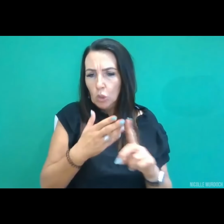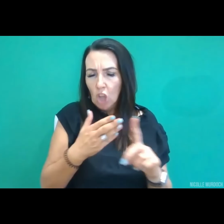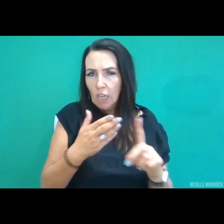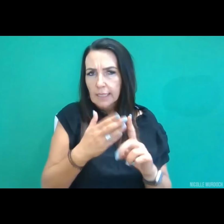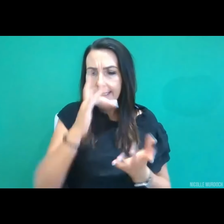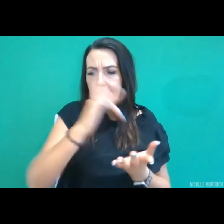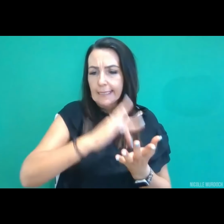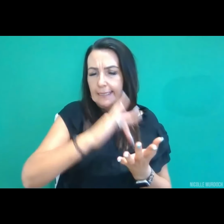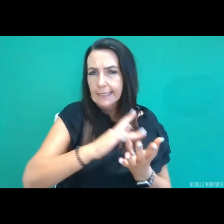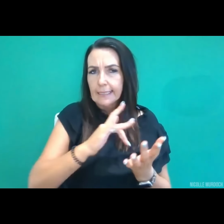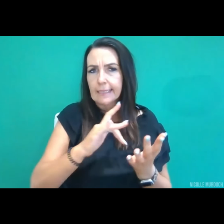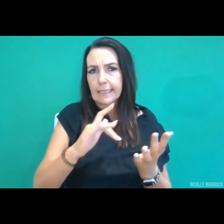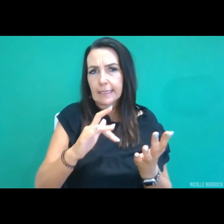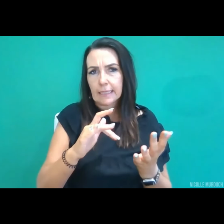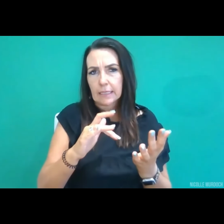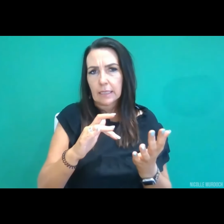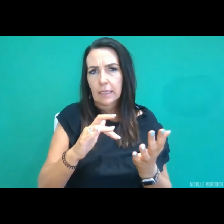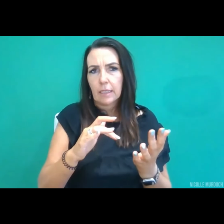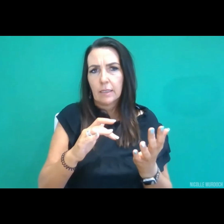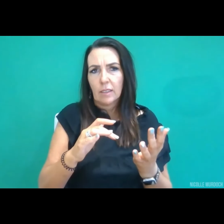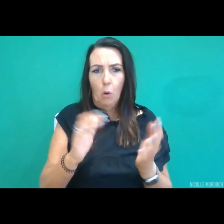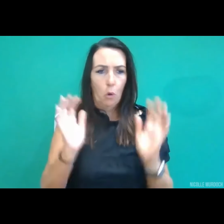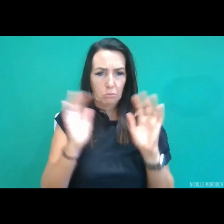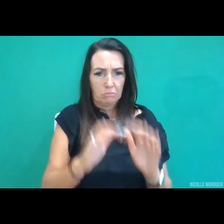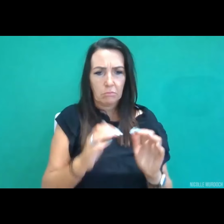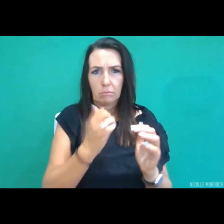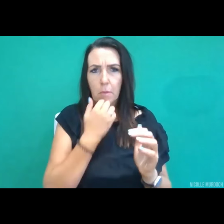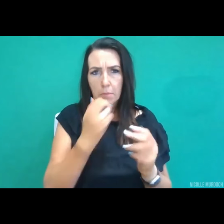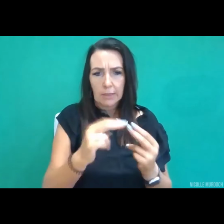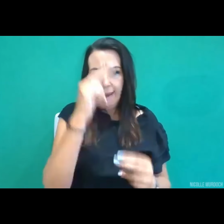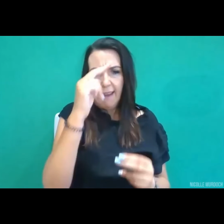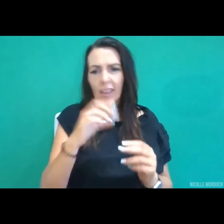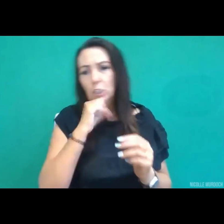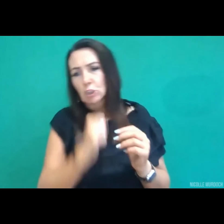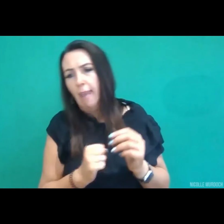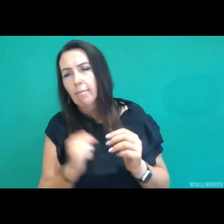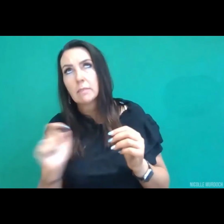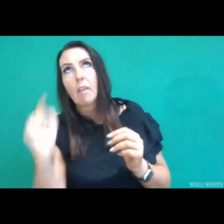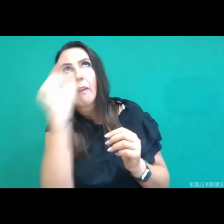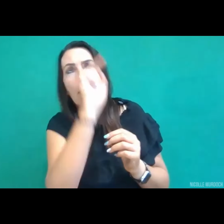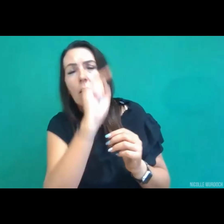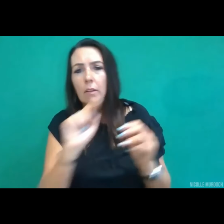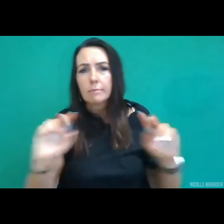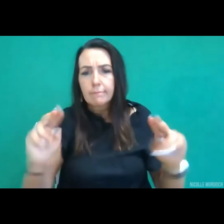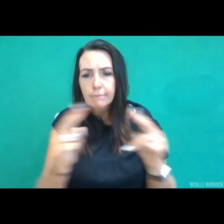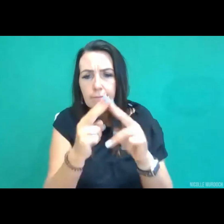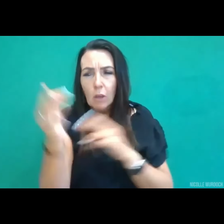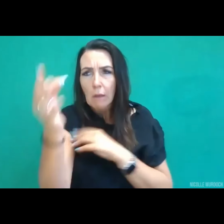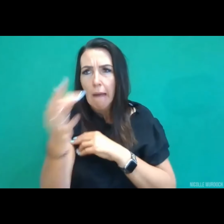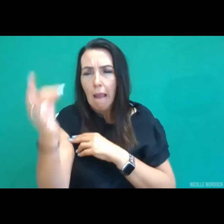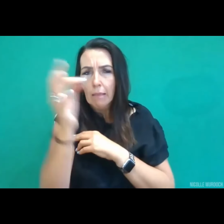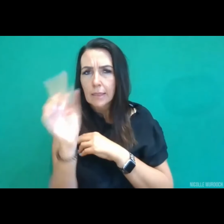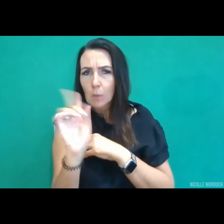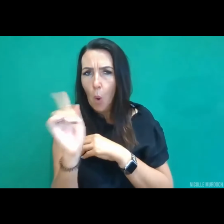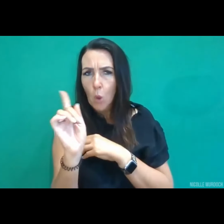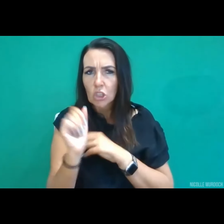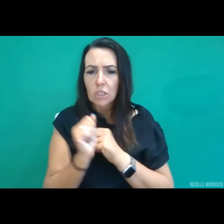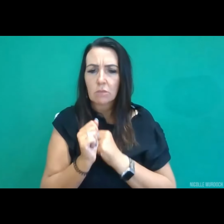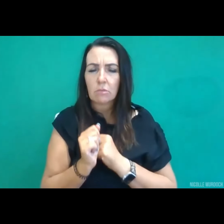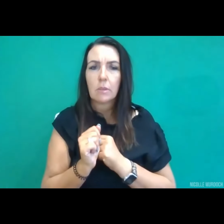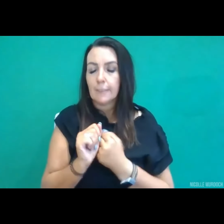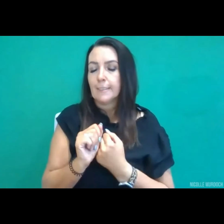cities and densely populated areas? What about Shetland and rural areas? And our clinical colleagues have responded to reassure us